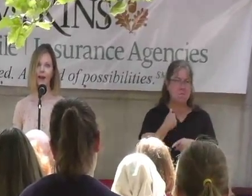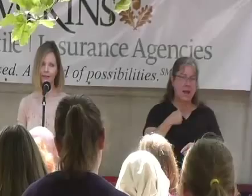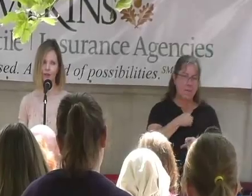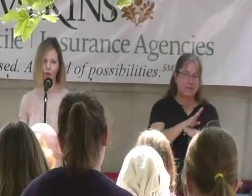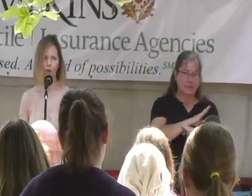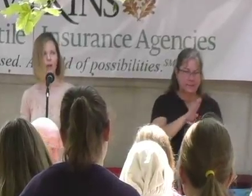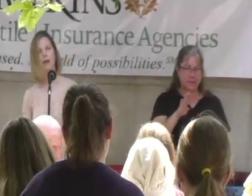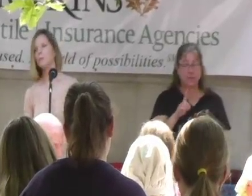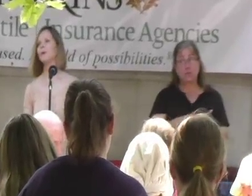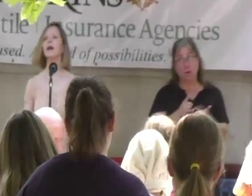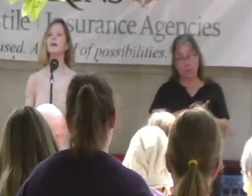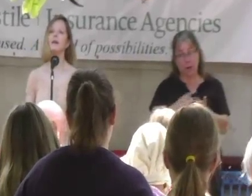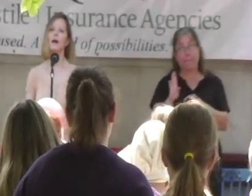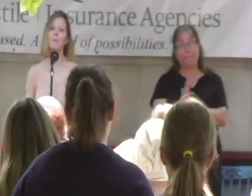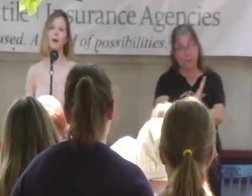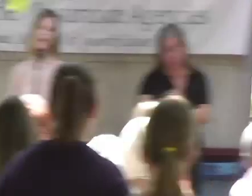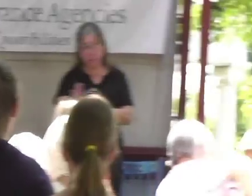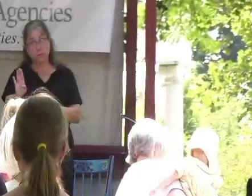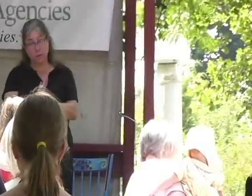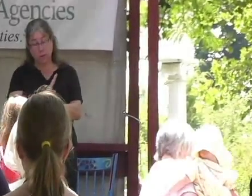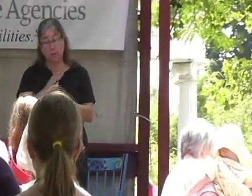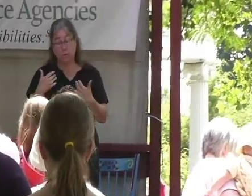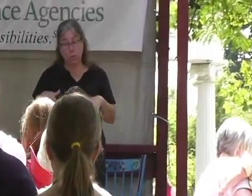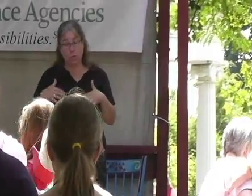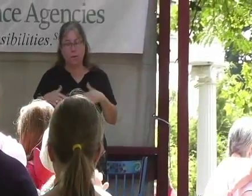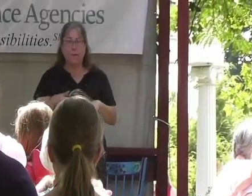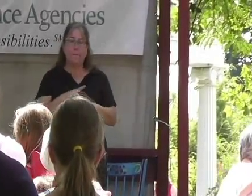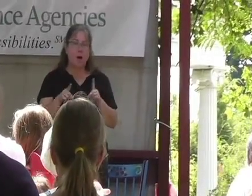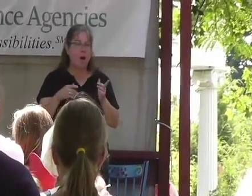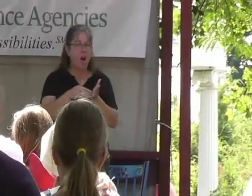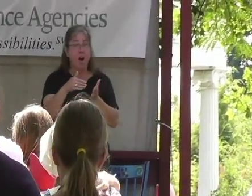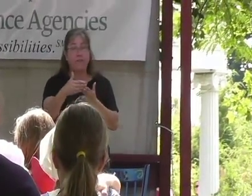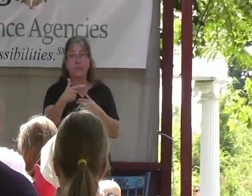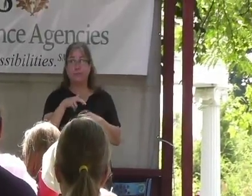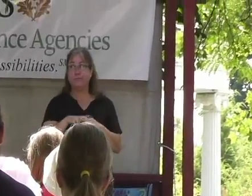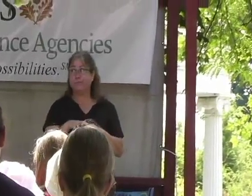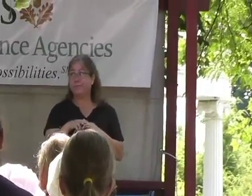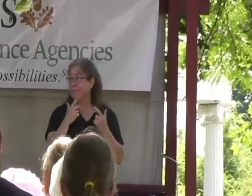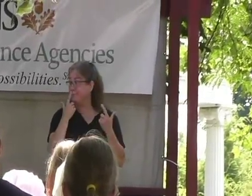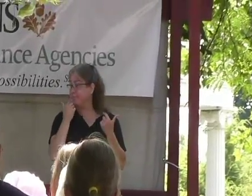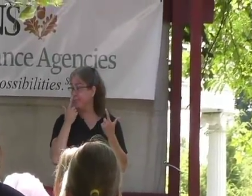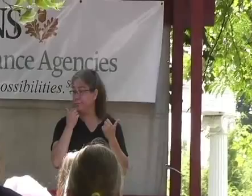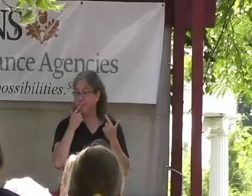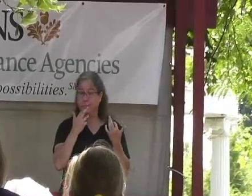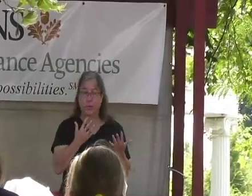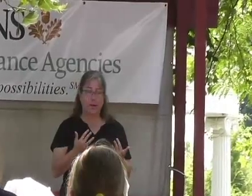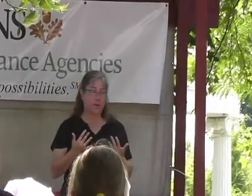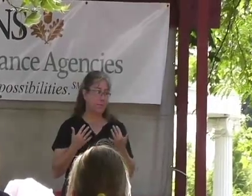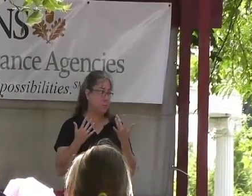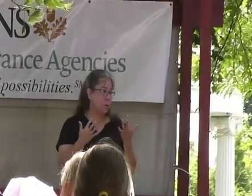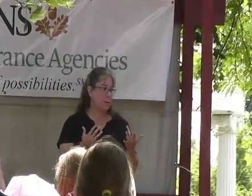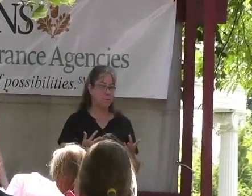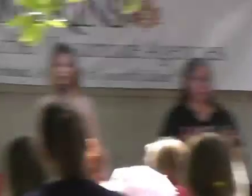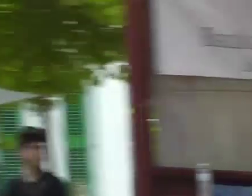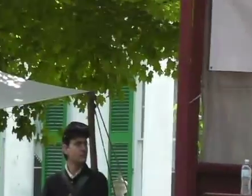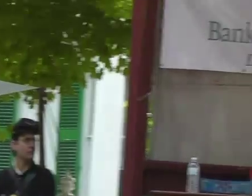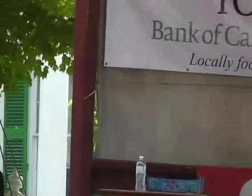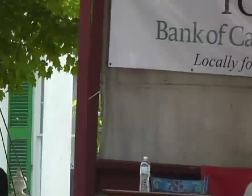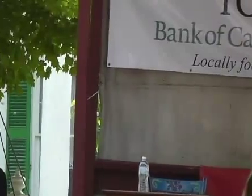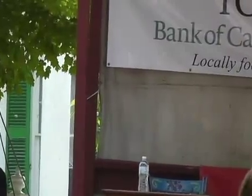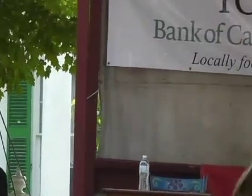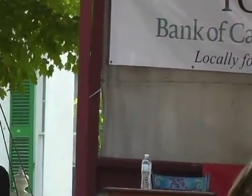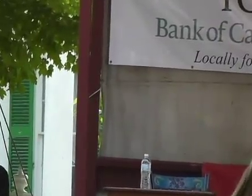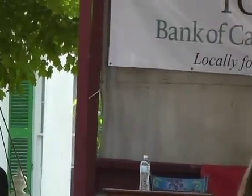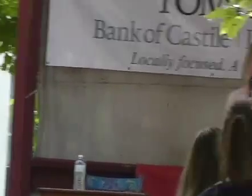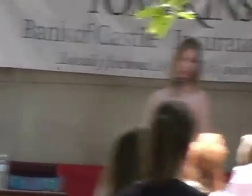sometimes a lot to do. But a lot of times you're just sitting around waiting. You're just sitting around waiting, and when you get